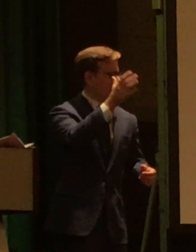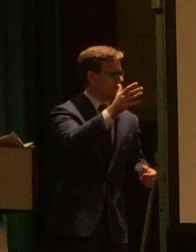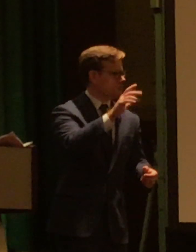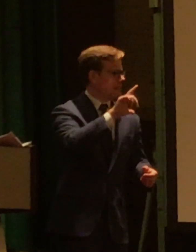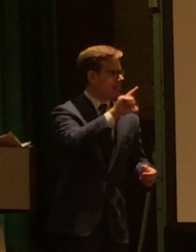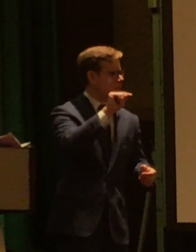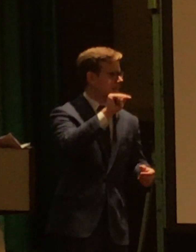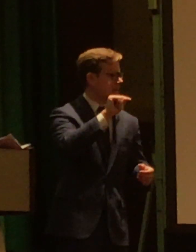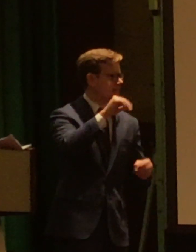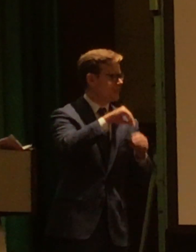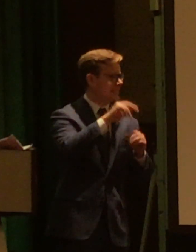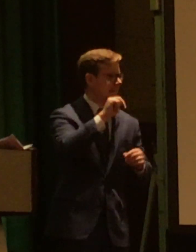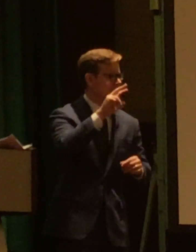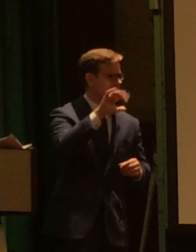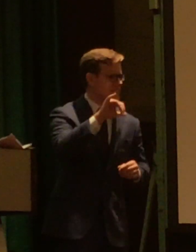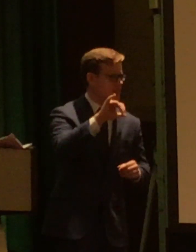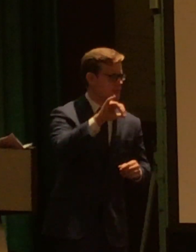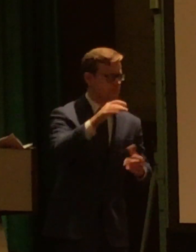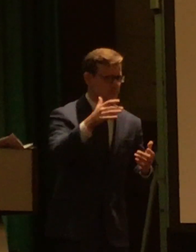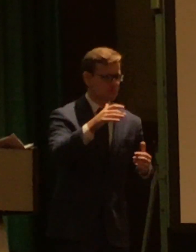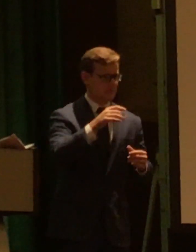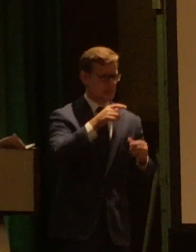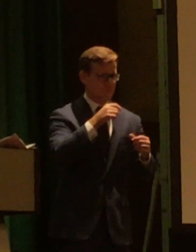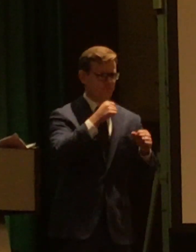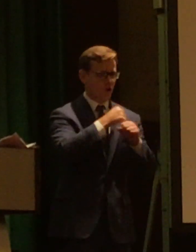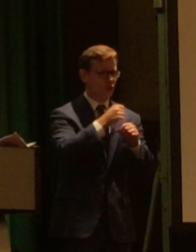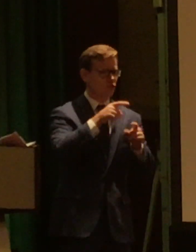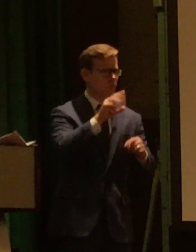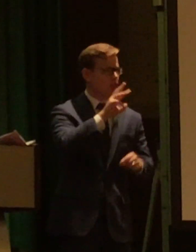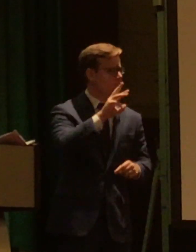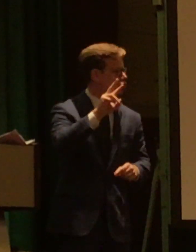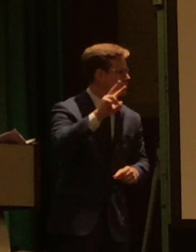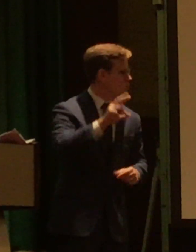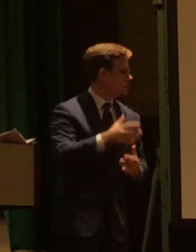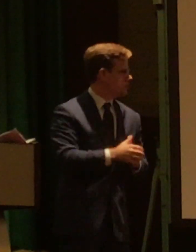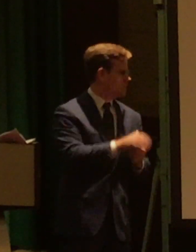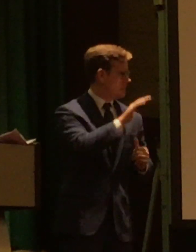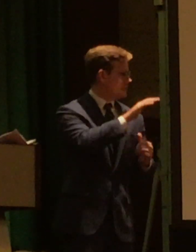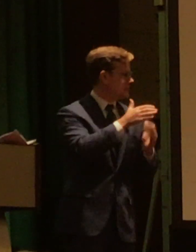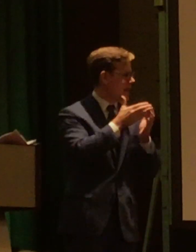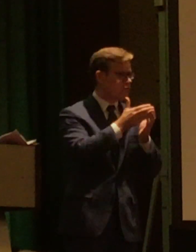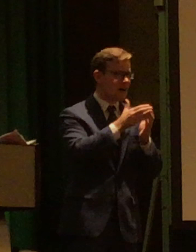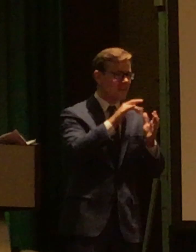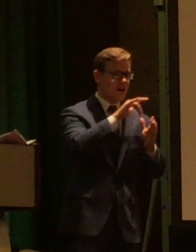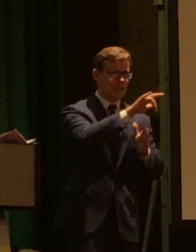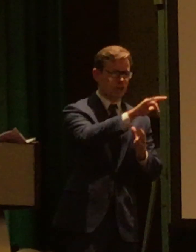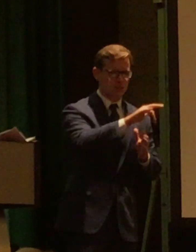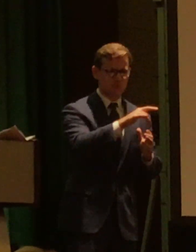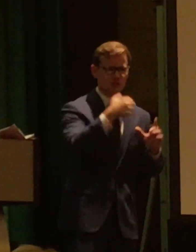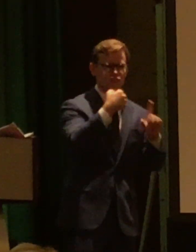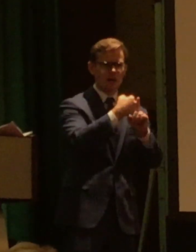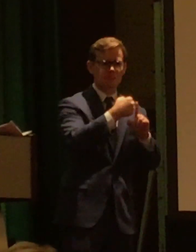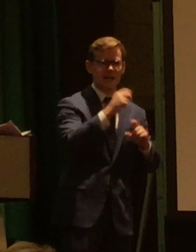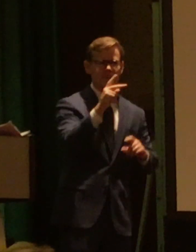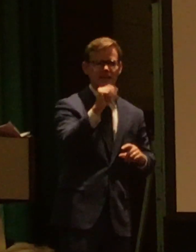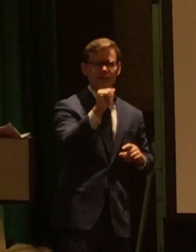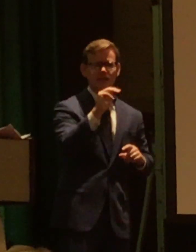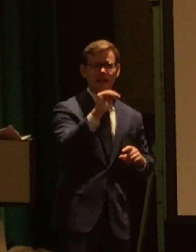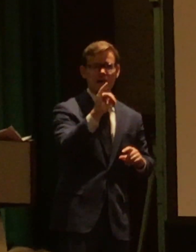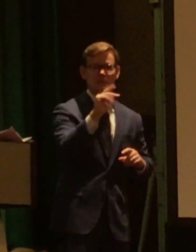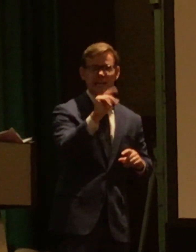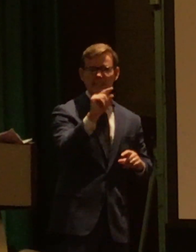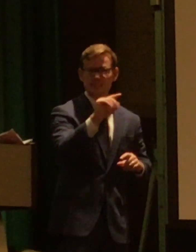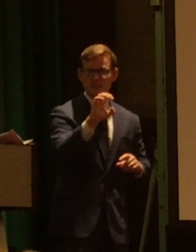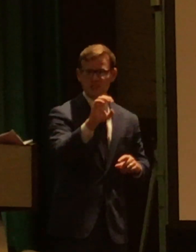I love the sea, and my grandfather had been a lieutenant in the Navy, in the United States Navy during World War II, and he was part